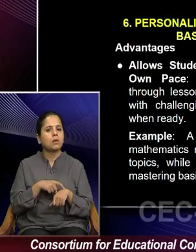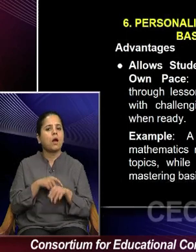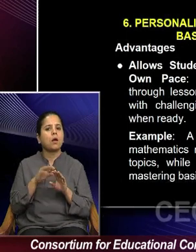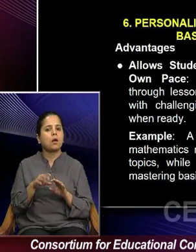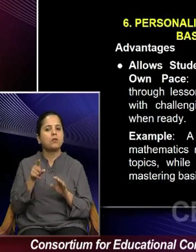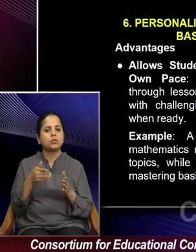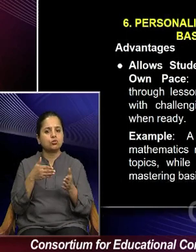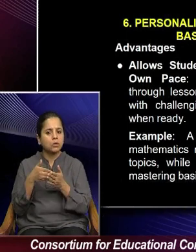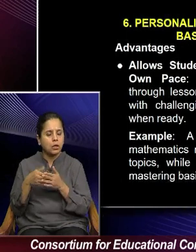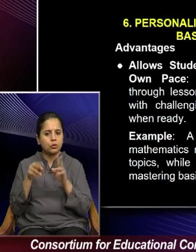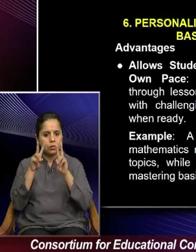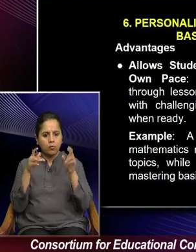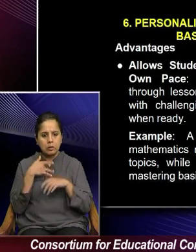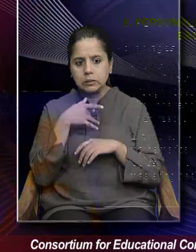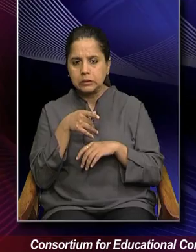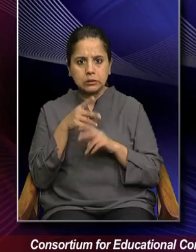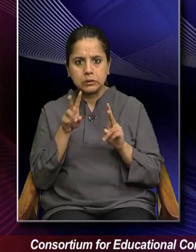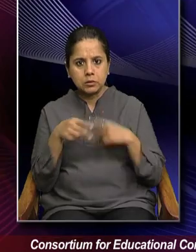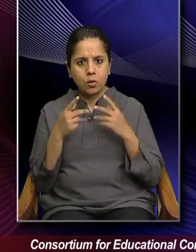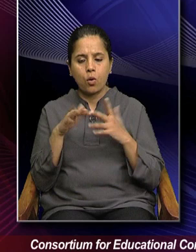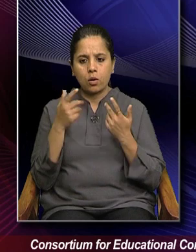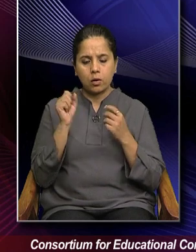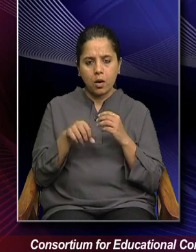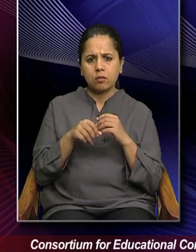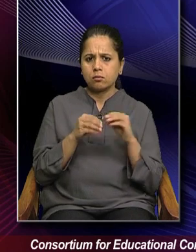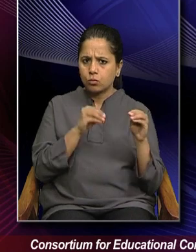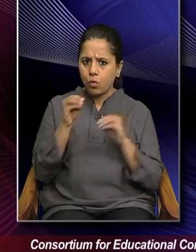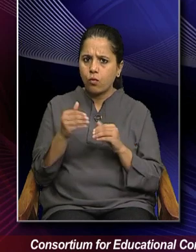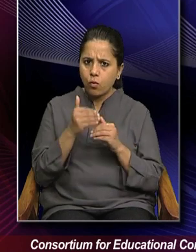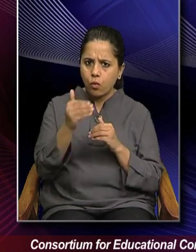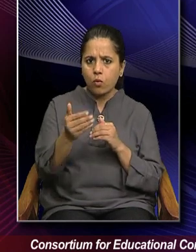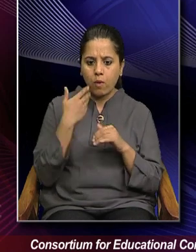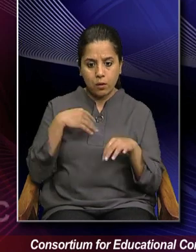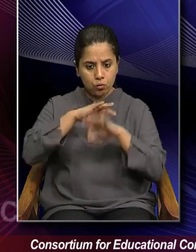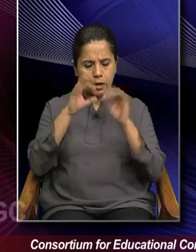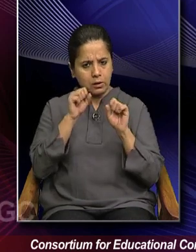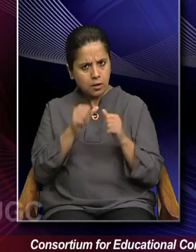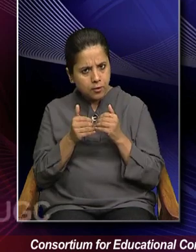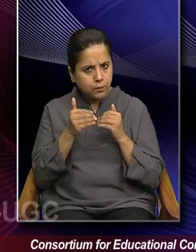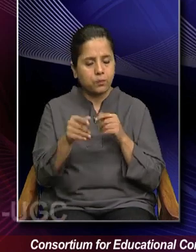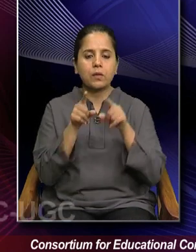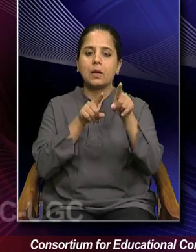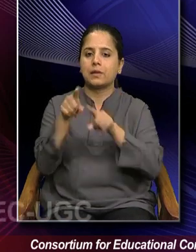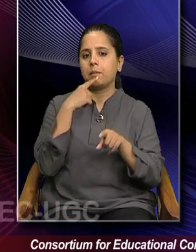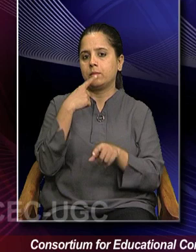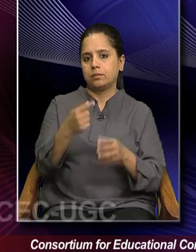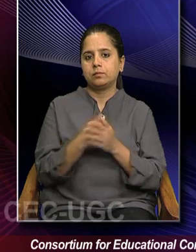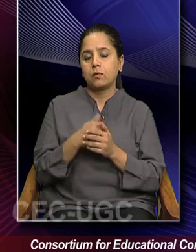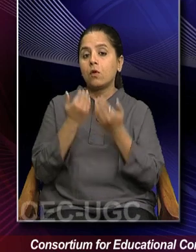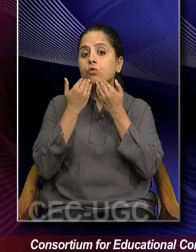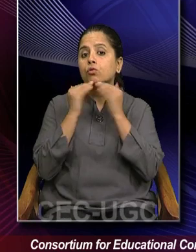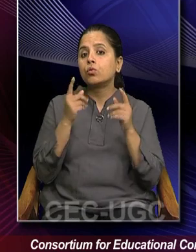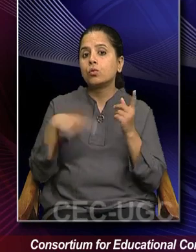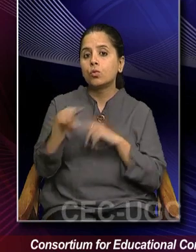the challenging topics or move ahead when ready. For example, a student